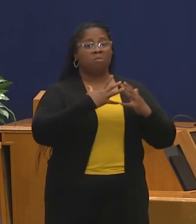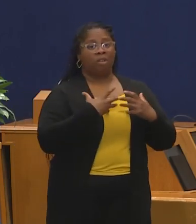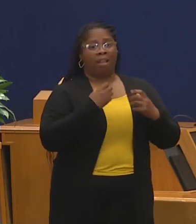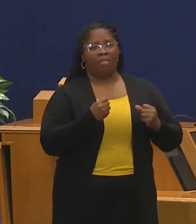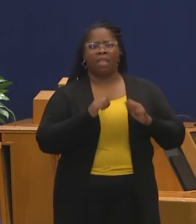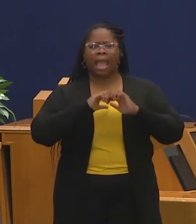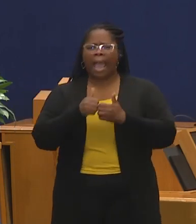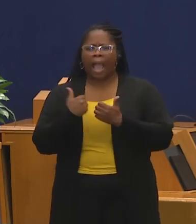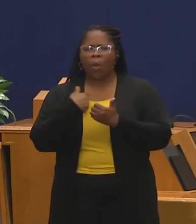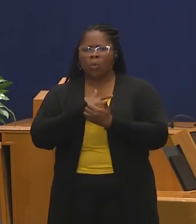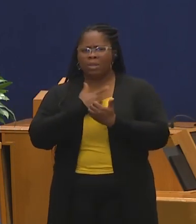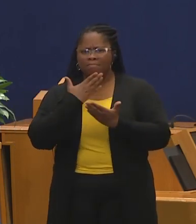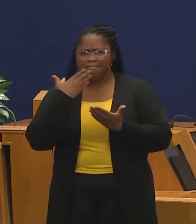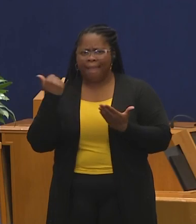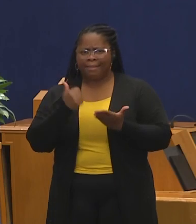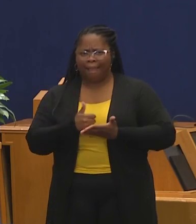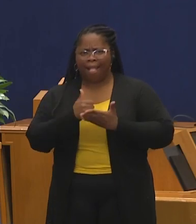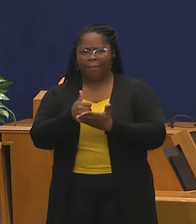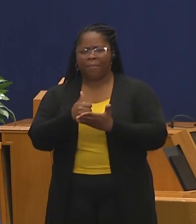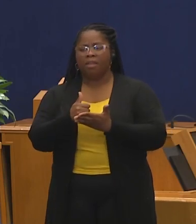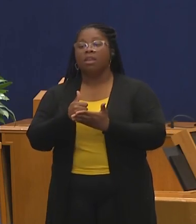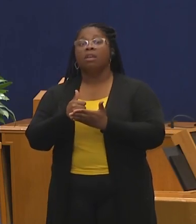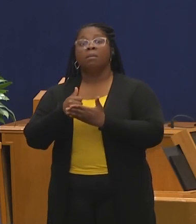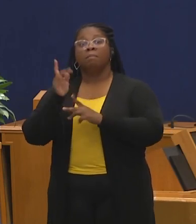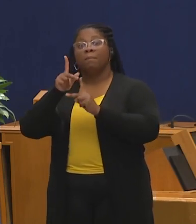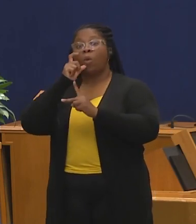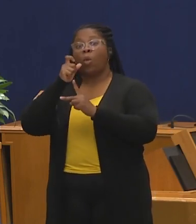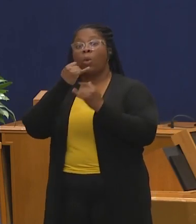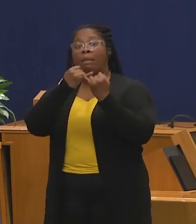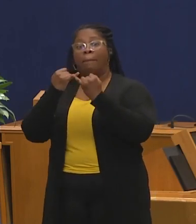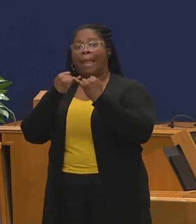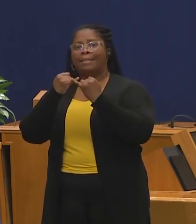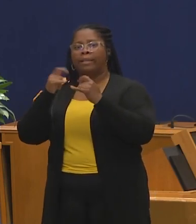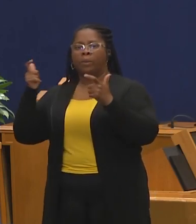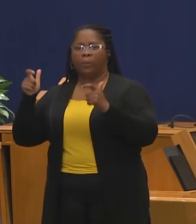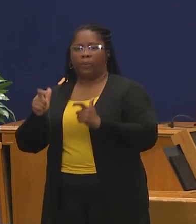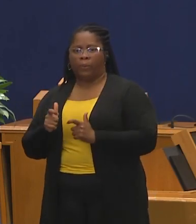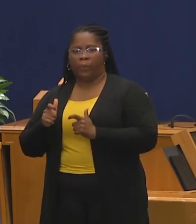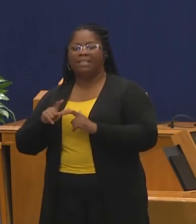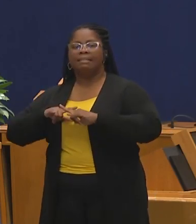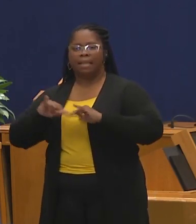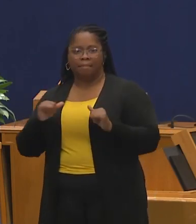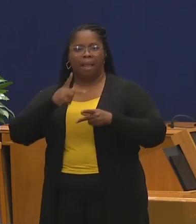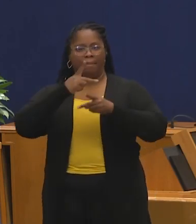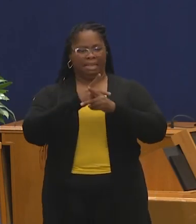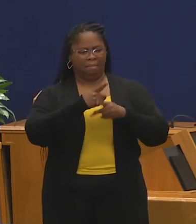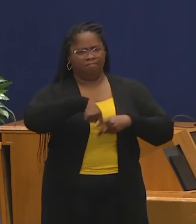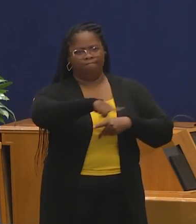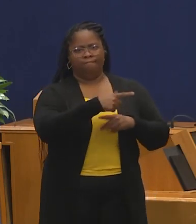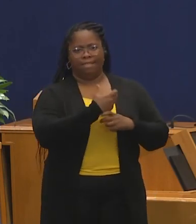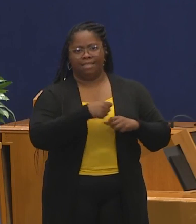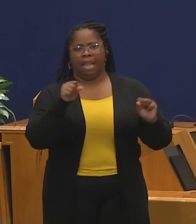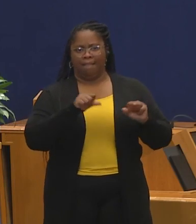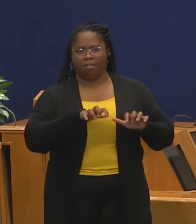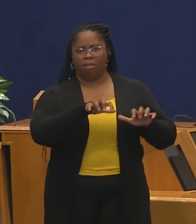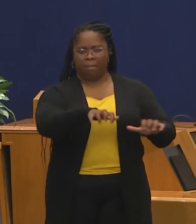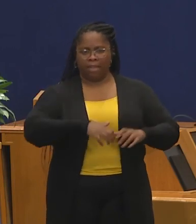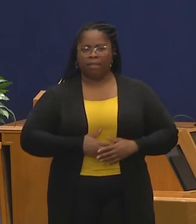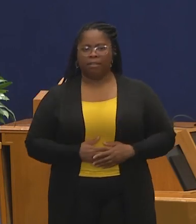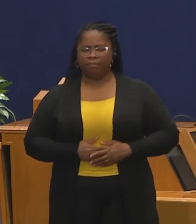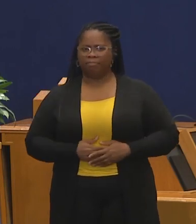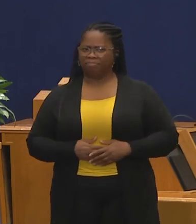the numbers of people incarcerated while also maintaining public safety. We have seen the heightened